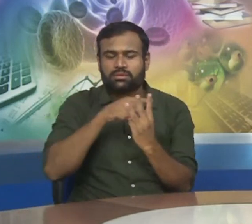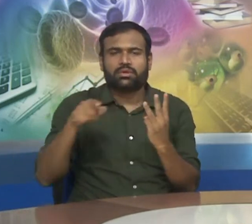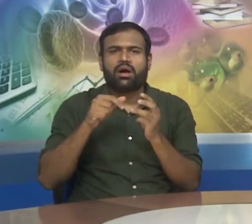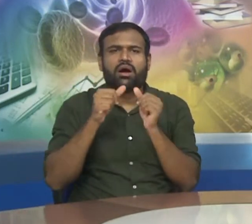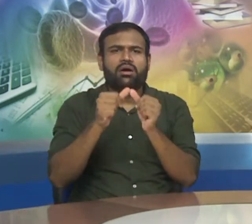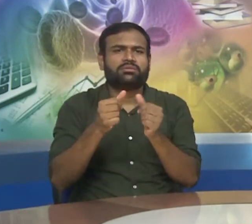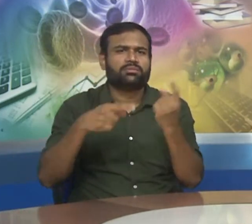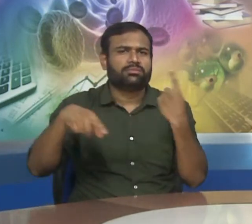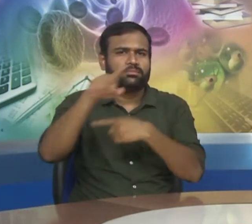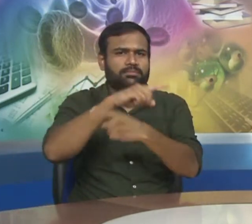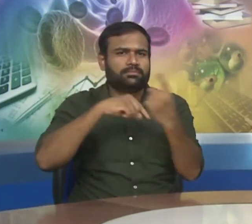options.